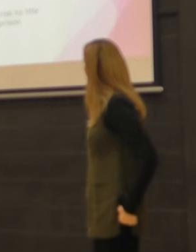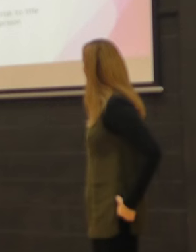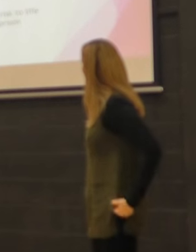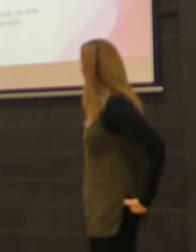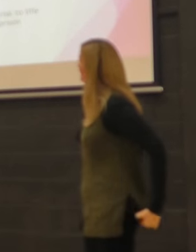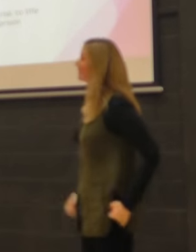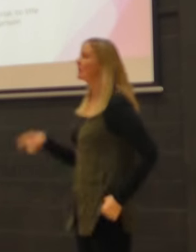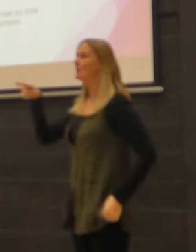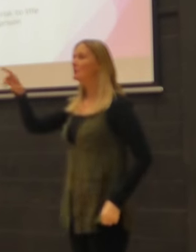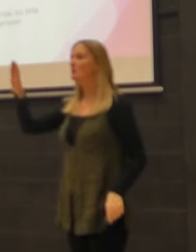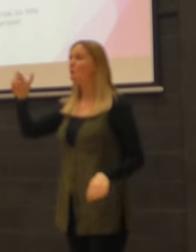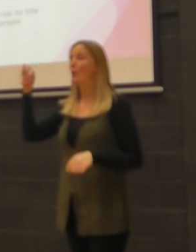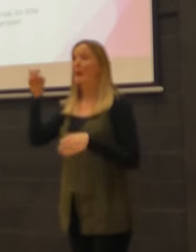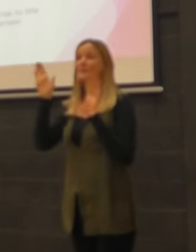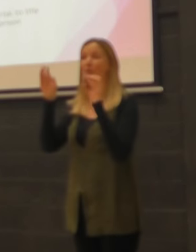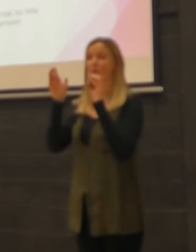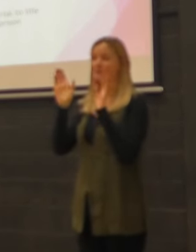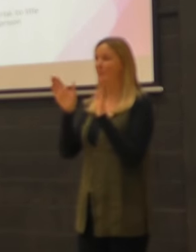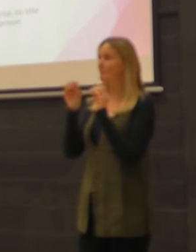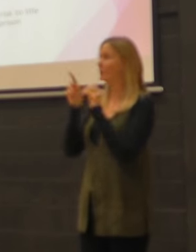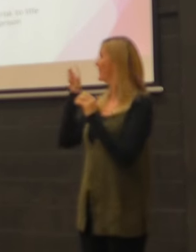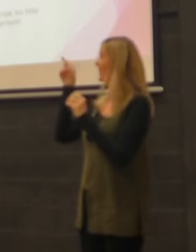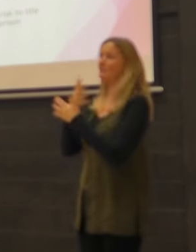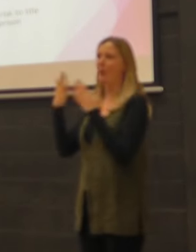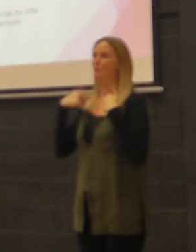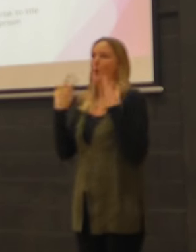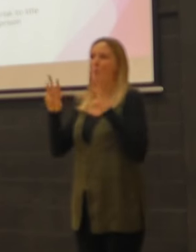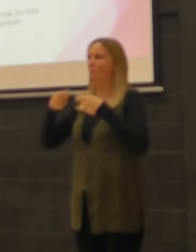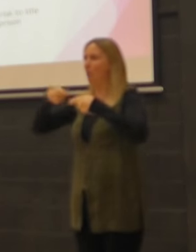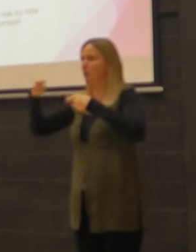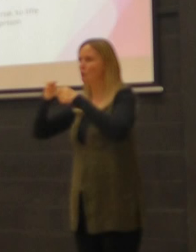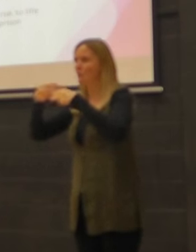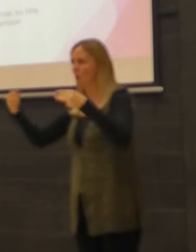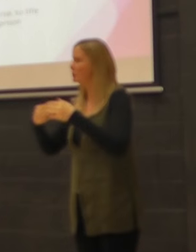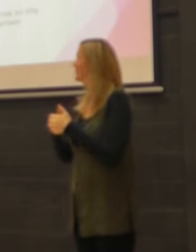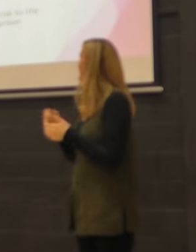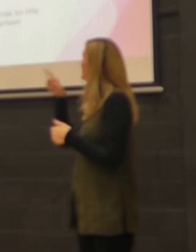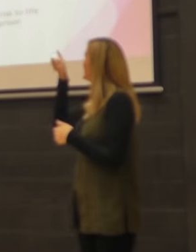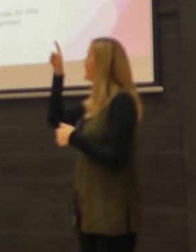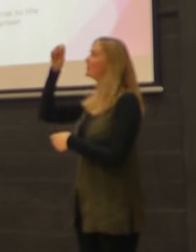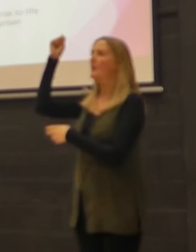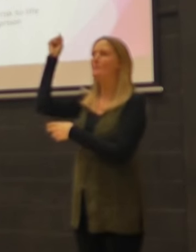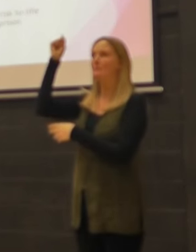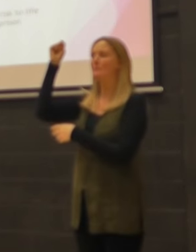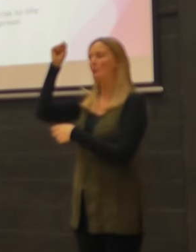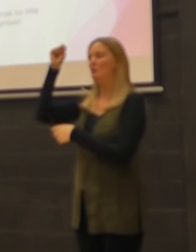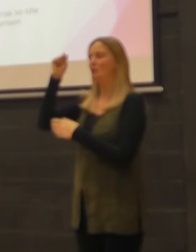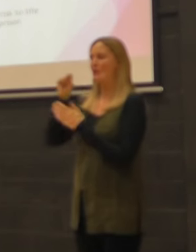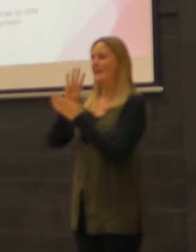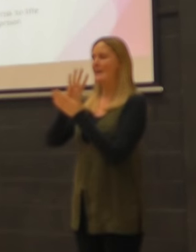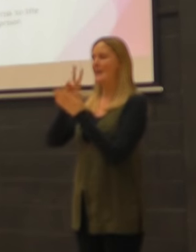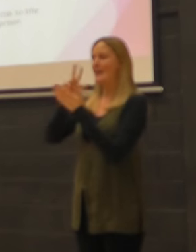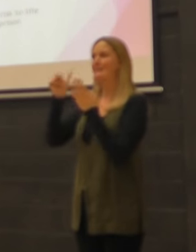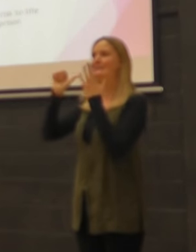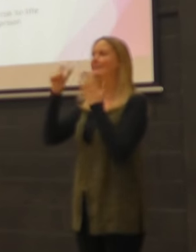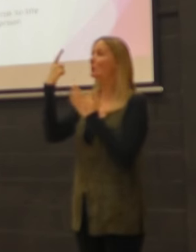Claire has talked a good bit about this, so I won't talk much, except maybe to mention the British 1861 Act. I'm fairly sure it